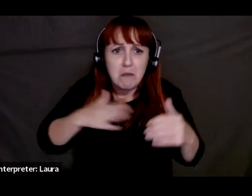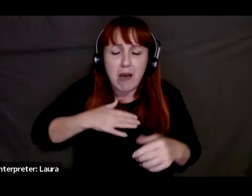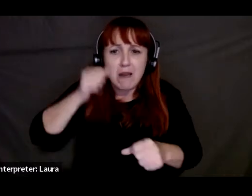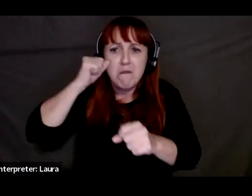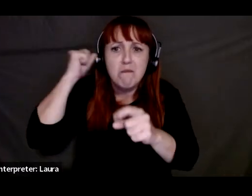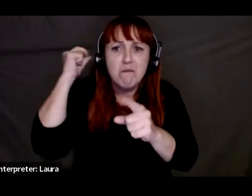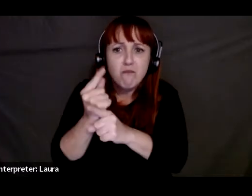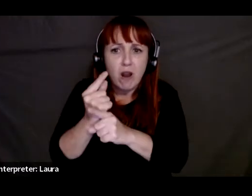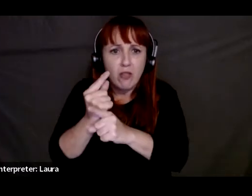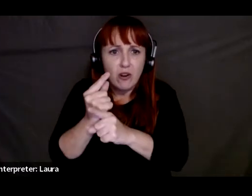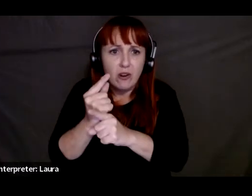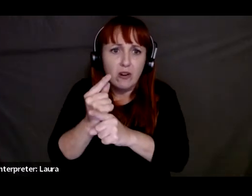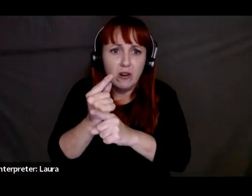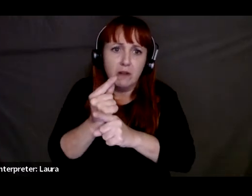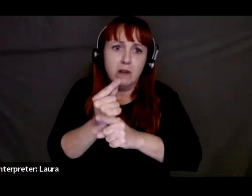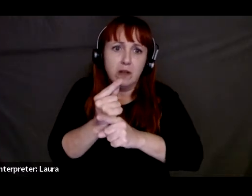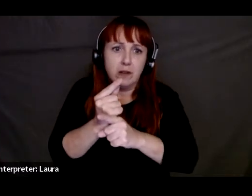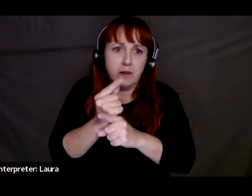brother.